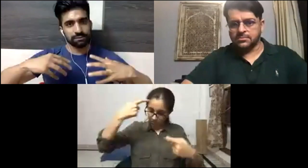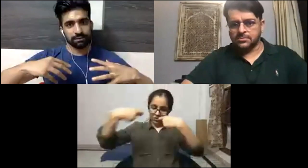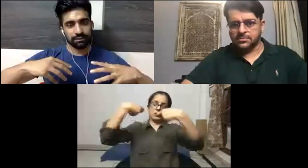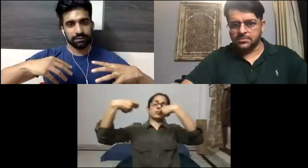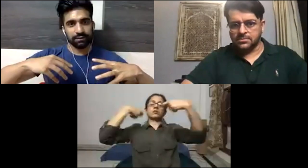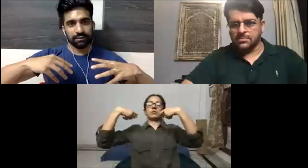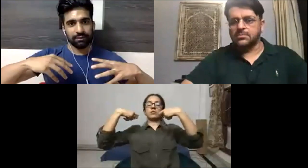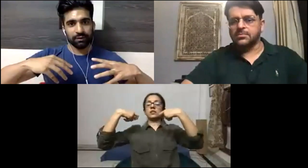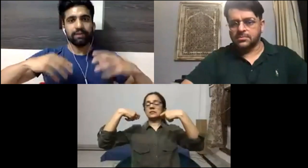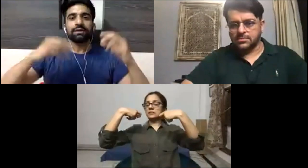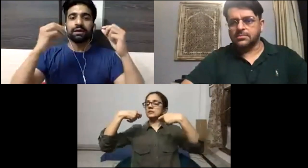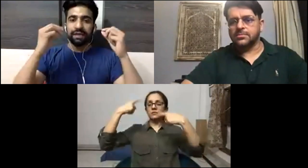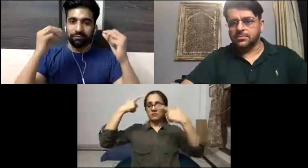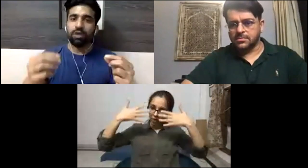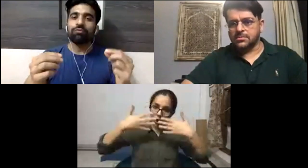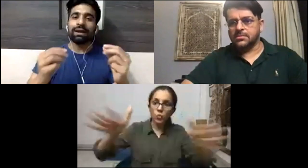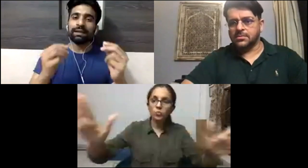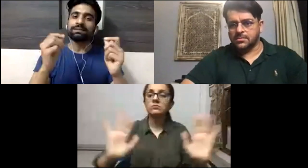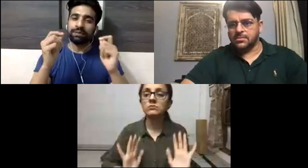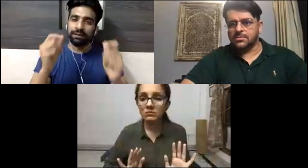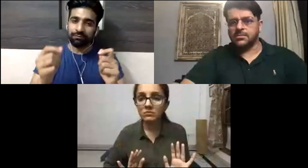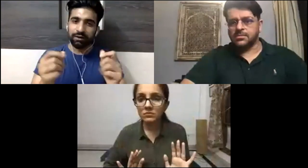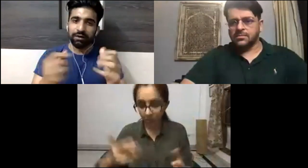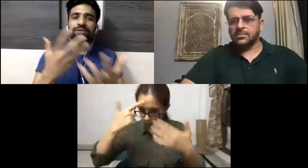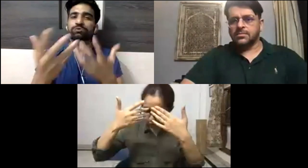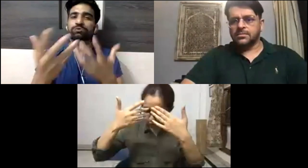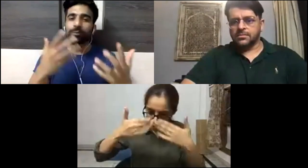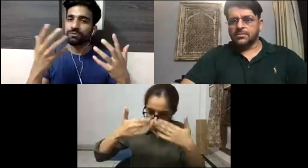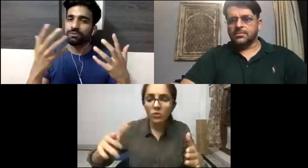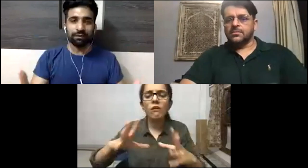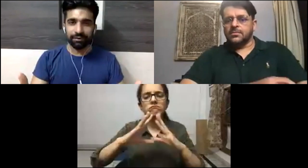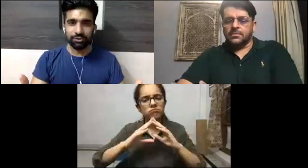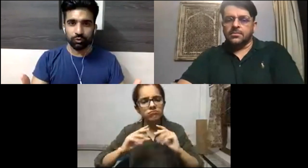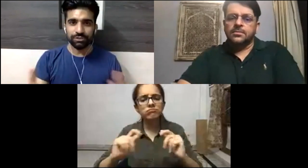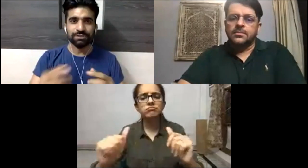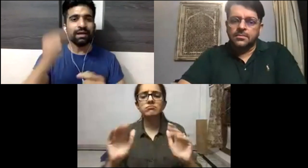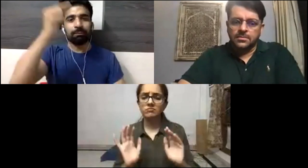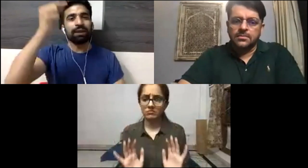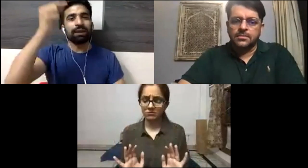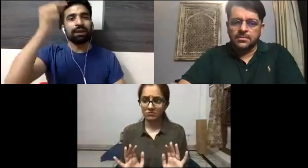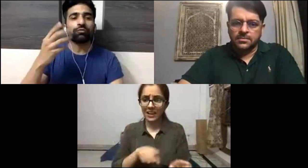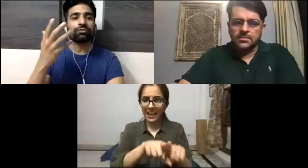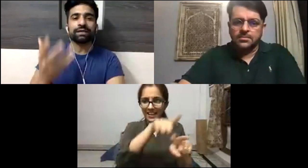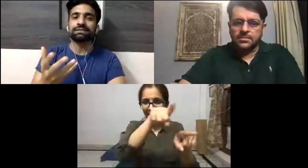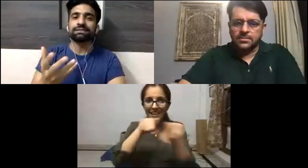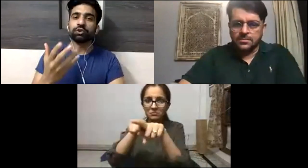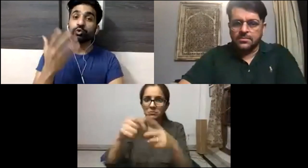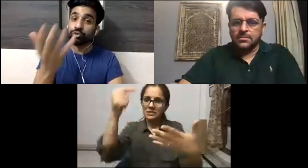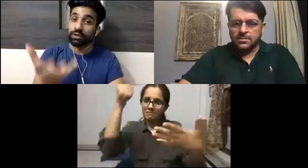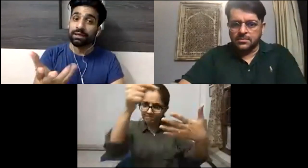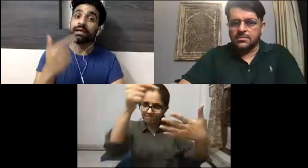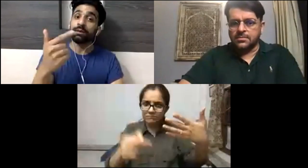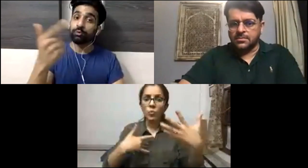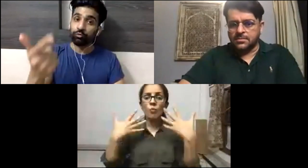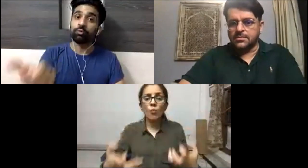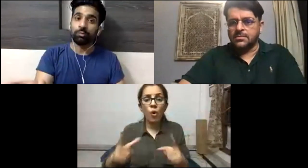us. If you are finding something difficult, we spoke about certain resources. Make a list of things that you think